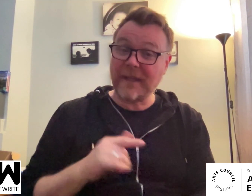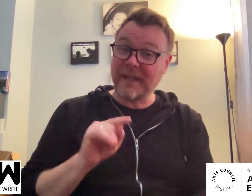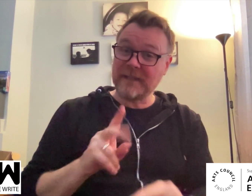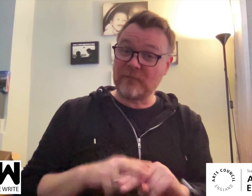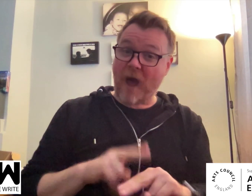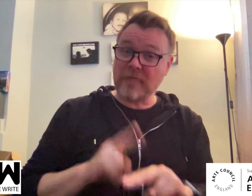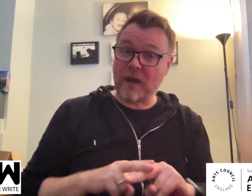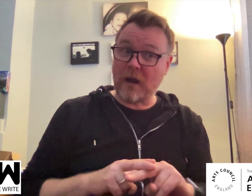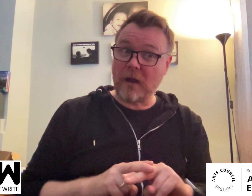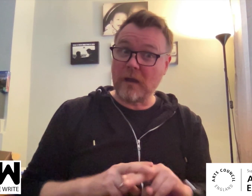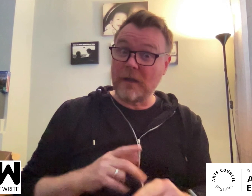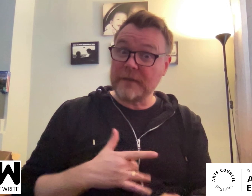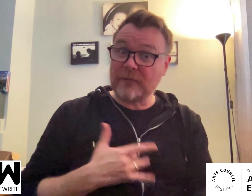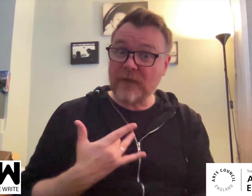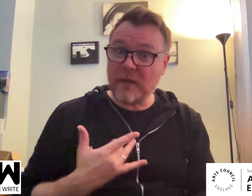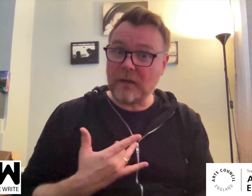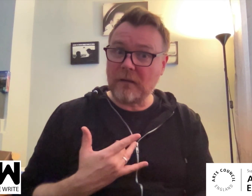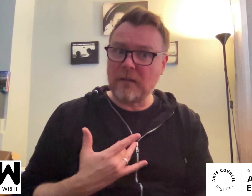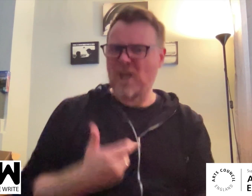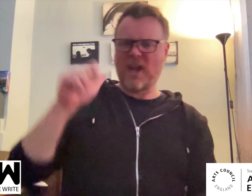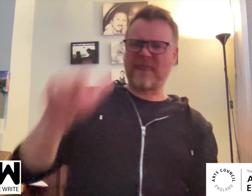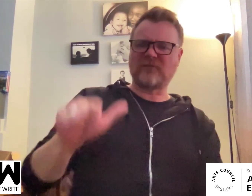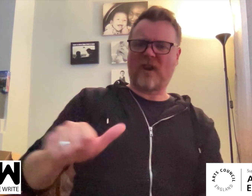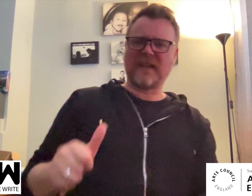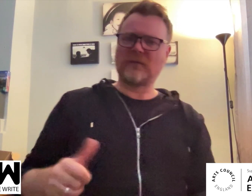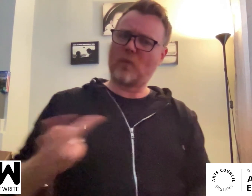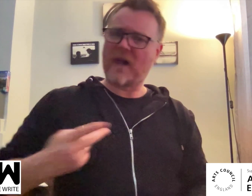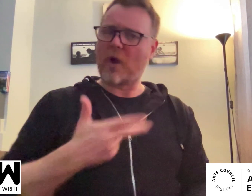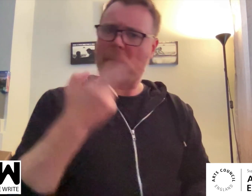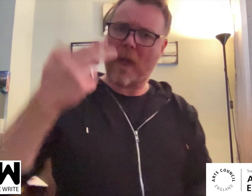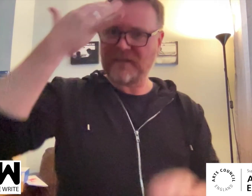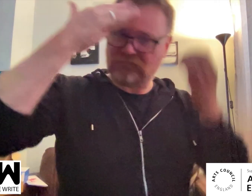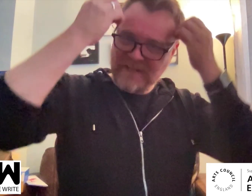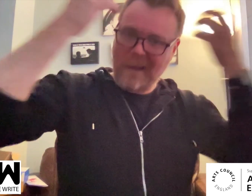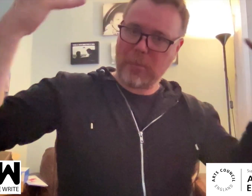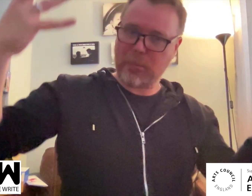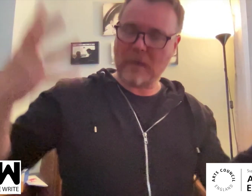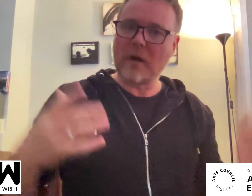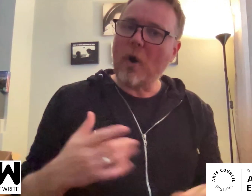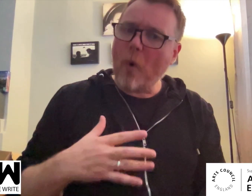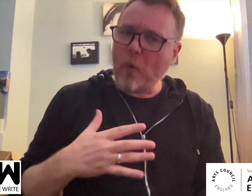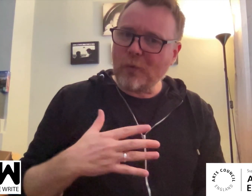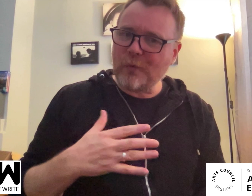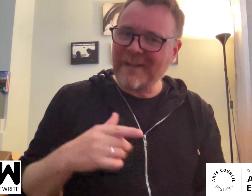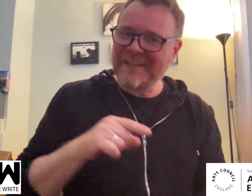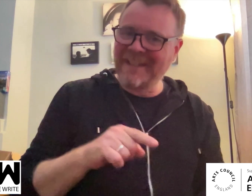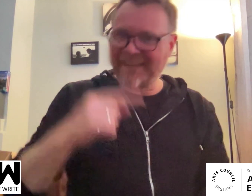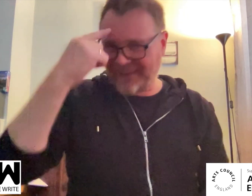thinking, I'm a father. Do I feel like, yeah, that's right, let's go and blow his brains out? Or is he